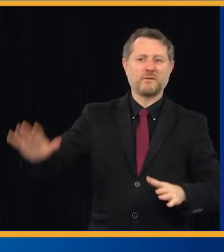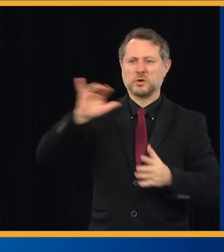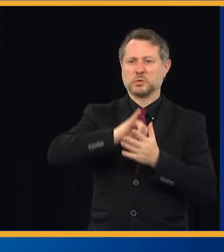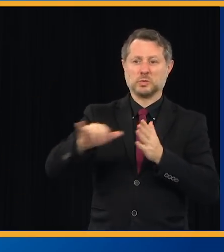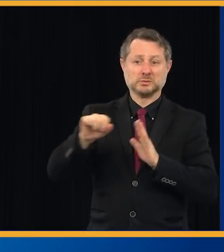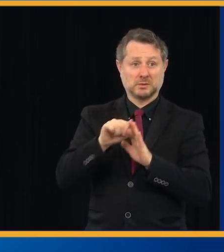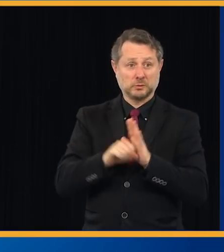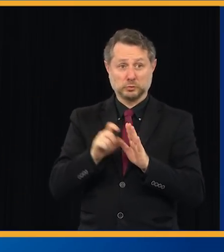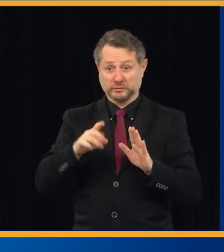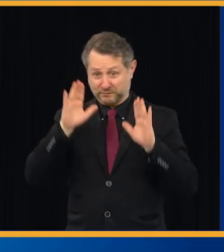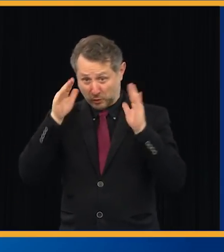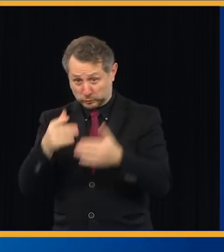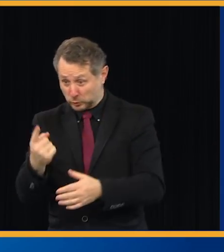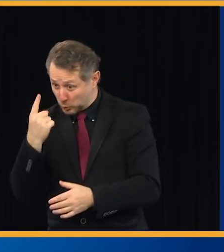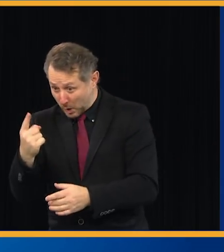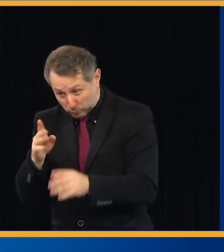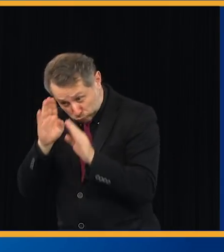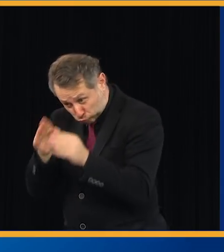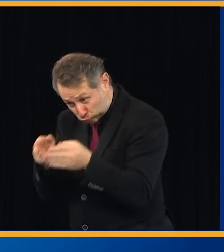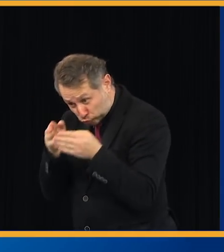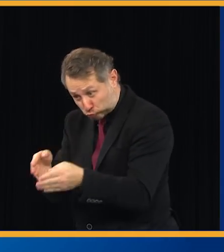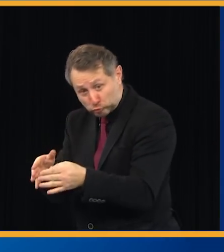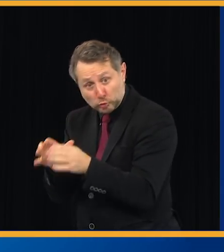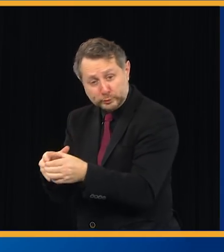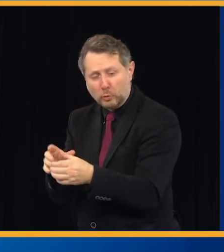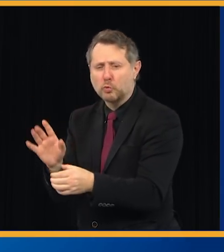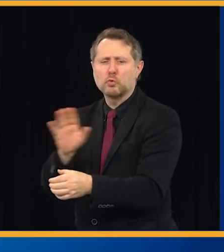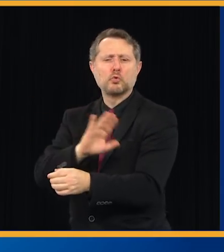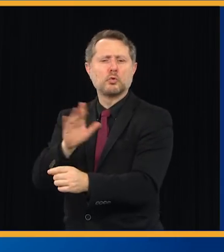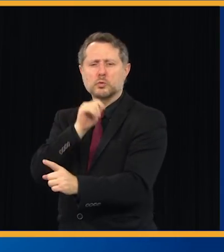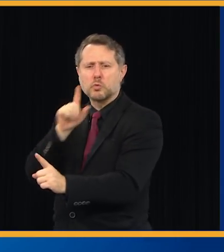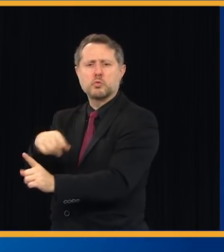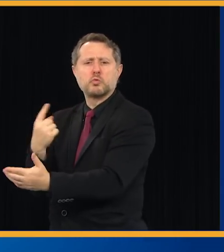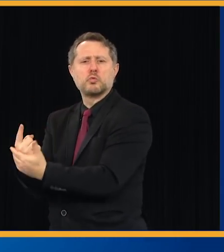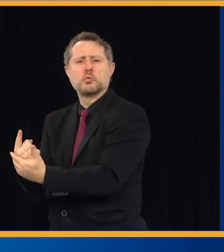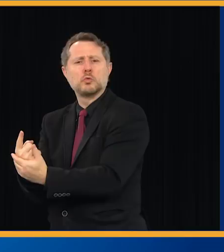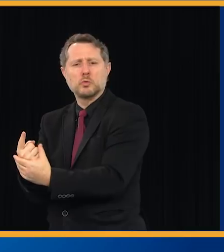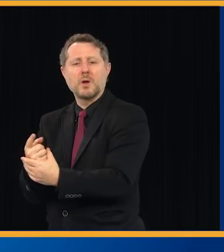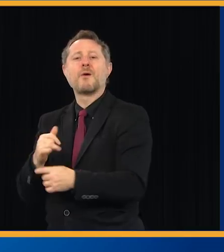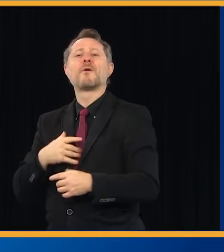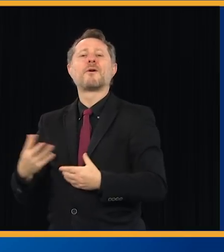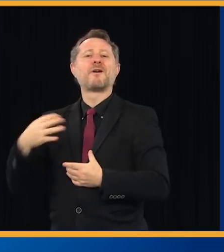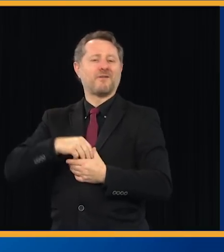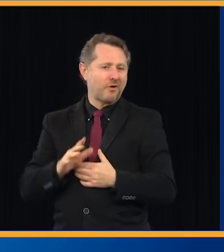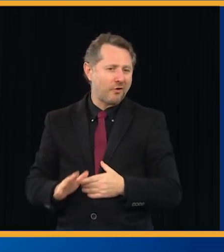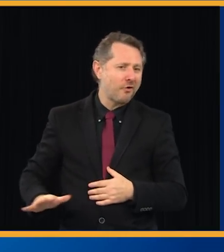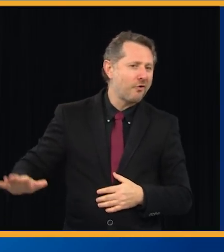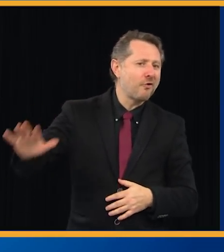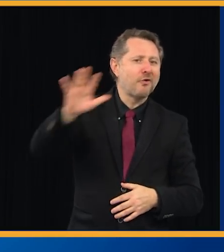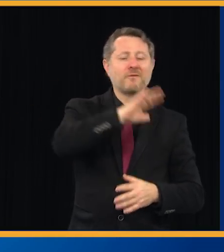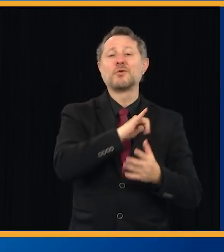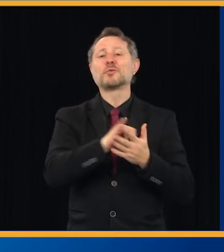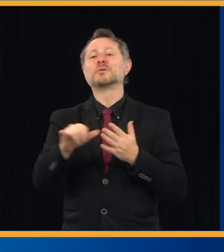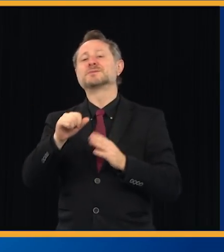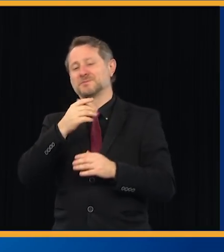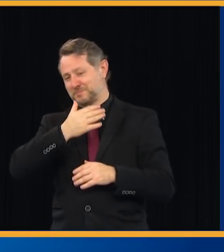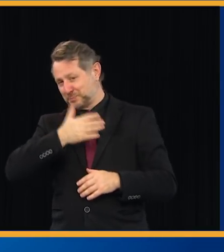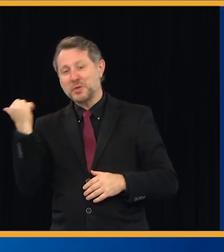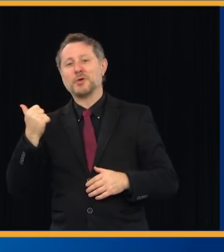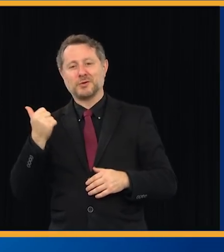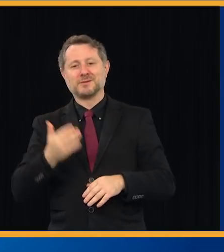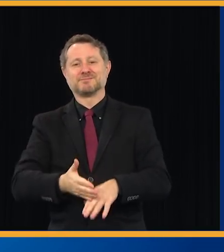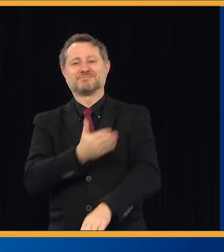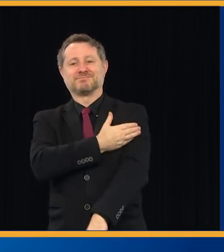or the other. So the intent is to be very inclusive and make this thing better. We need to look for solutions that can be presented now